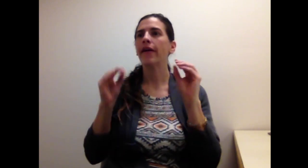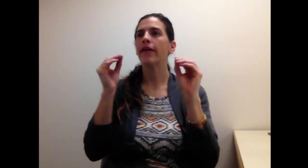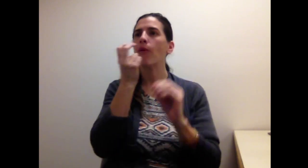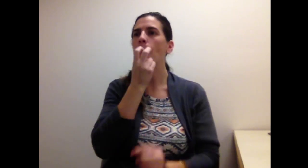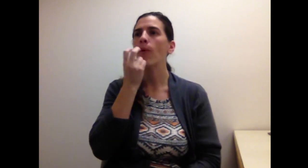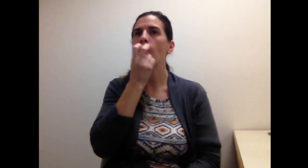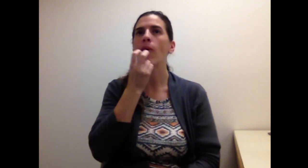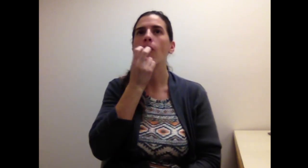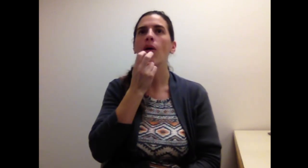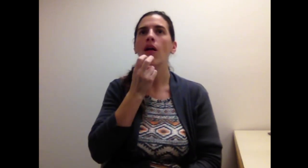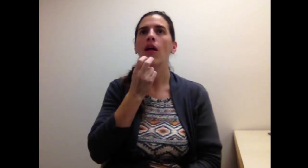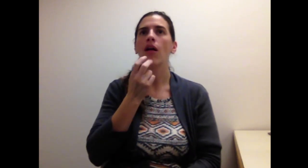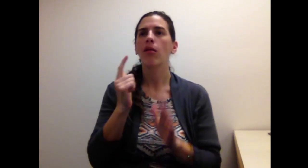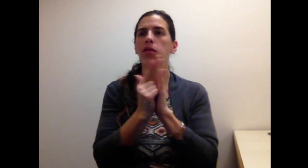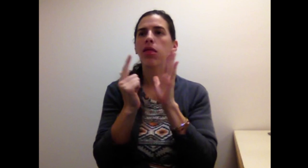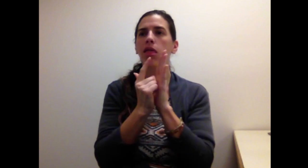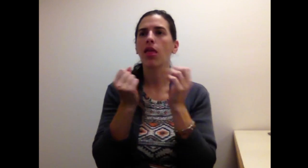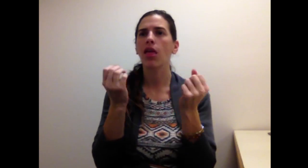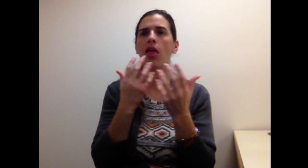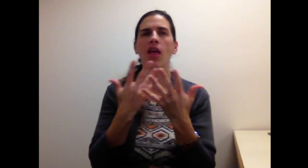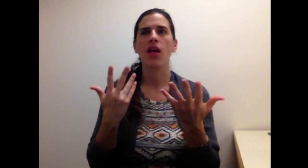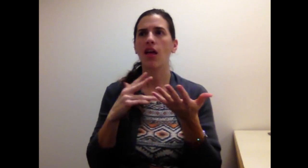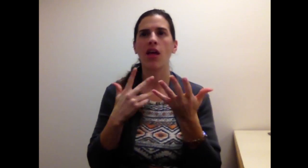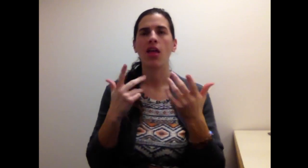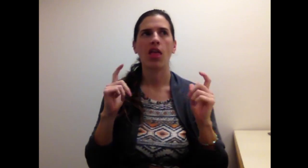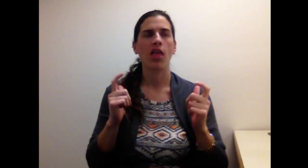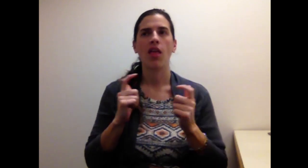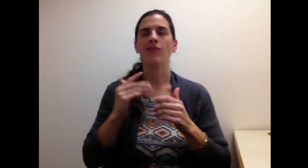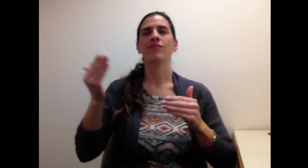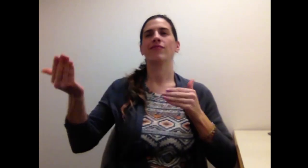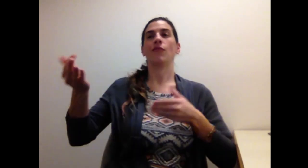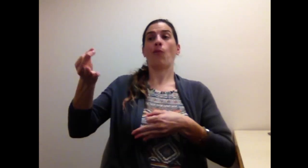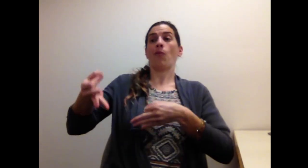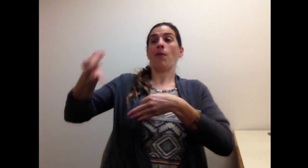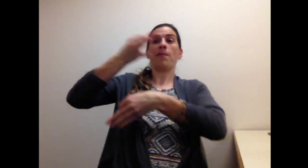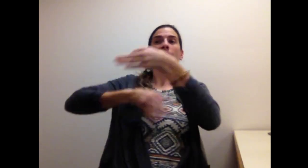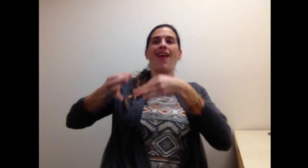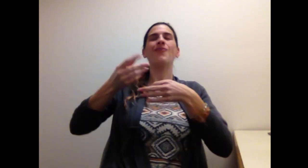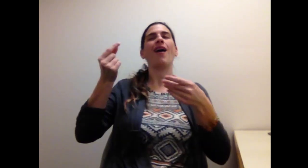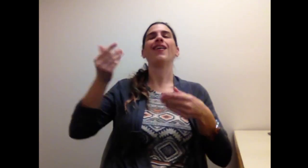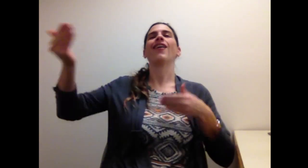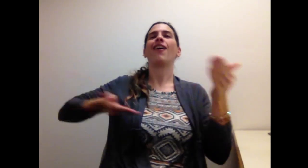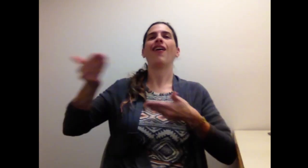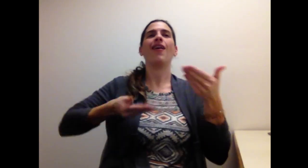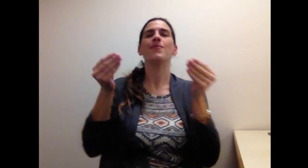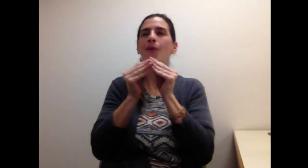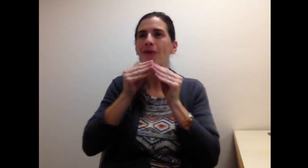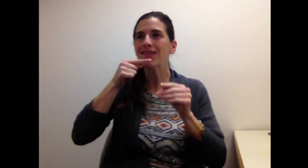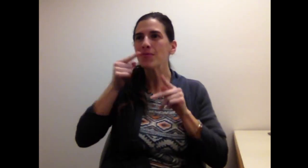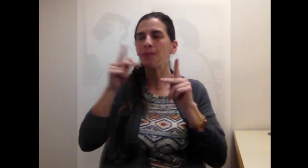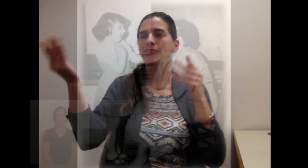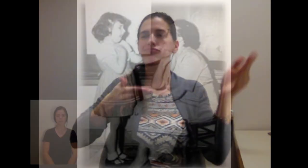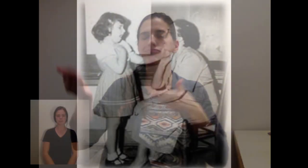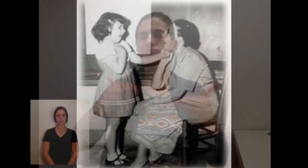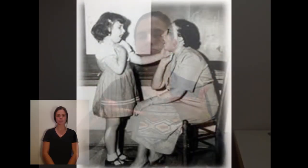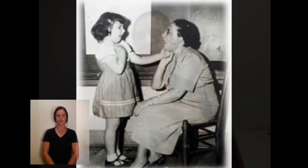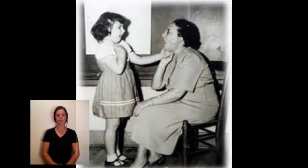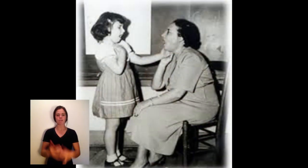teach oral, because their sign language was illegal. So they replaced all the deaf teachers and started hiring more hearing.